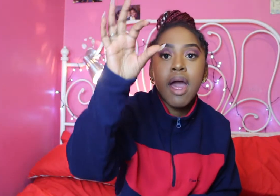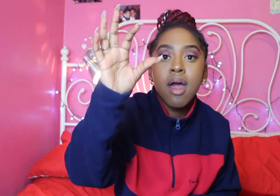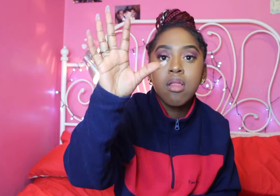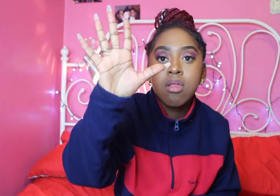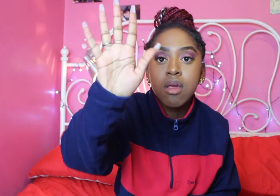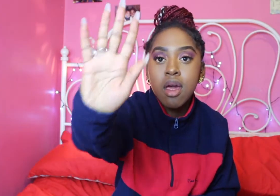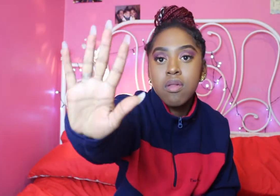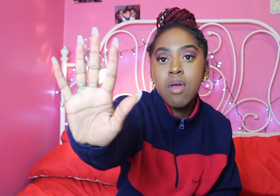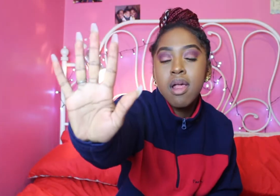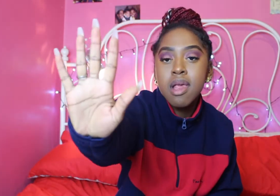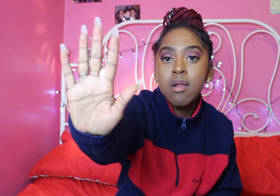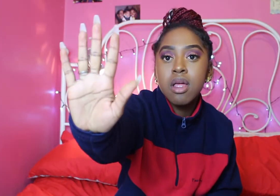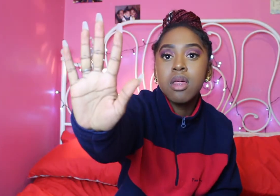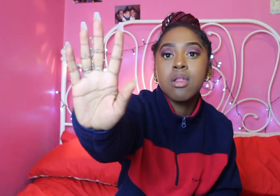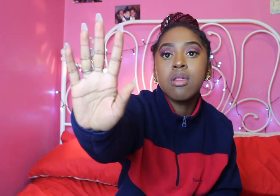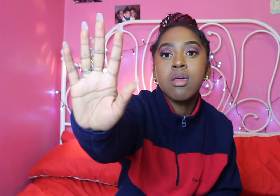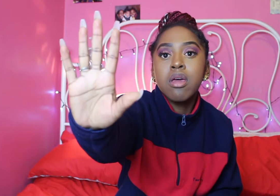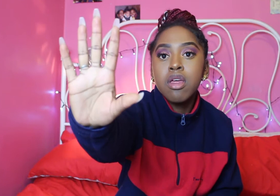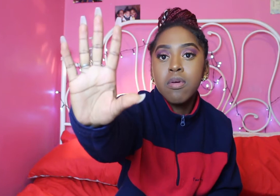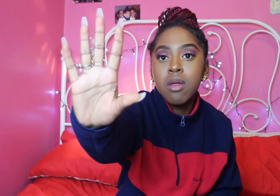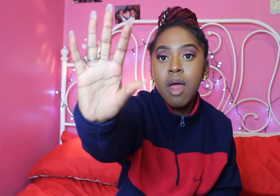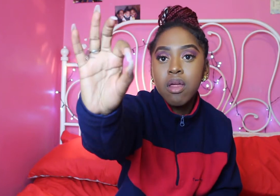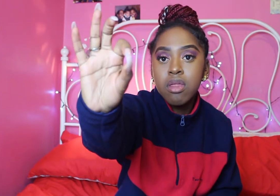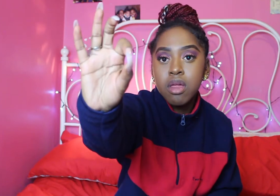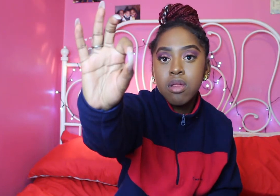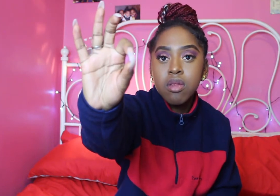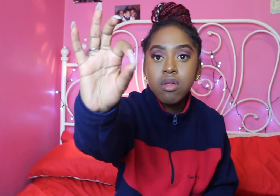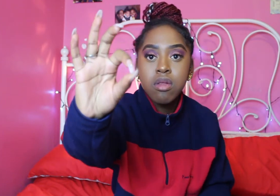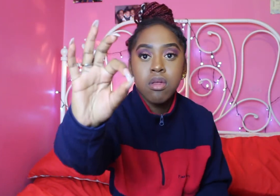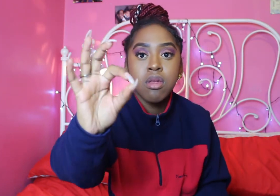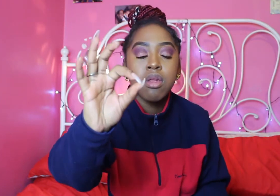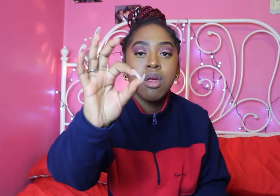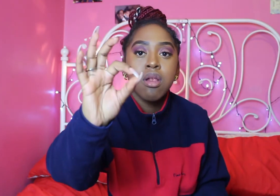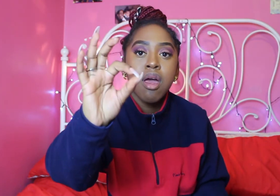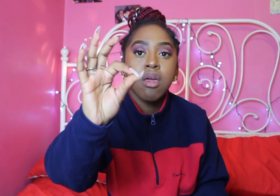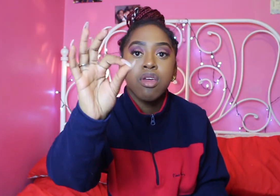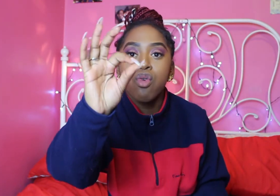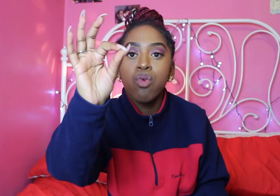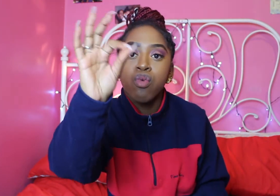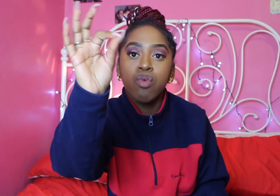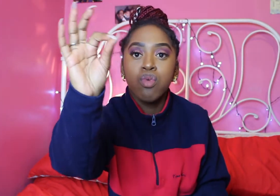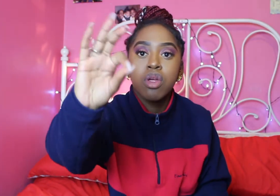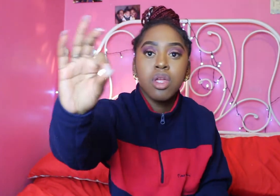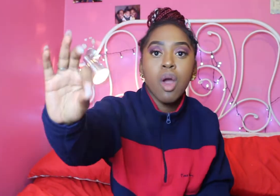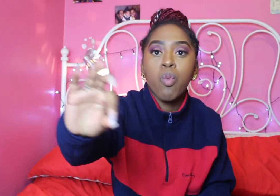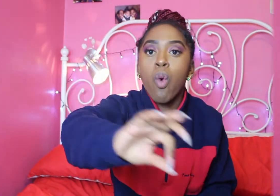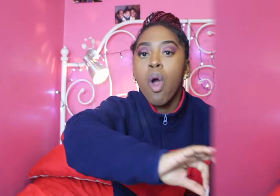hands, okay so put hands out like this Put them like this Like you know Yeah, what?